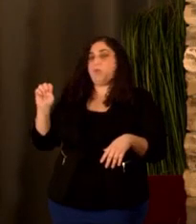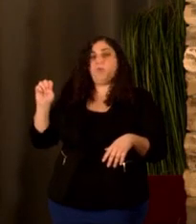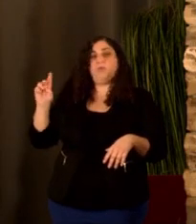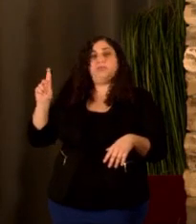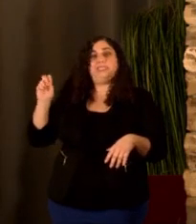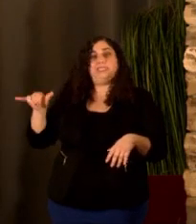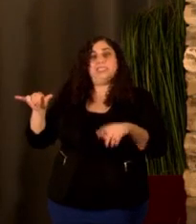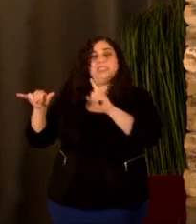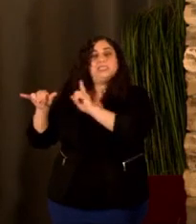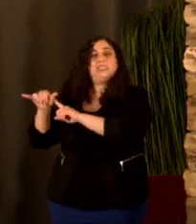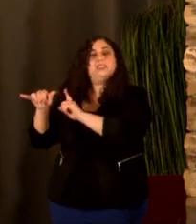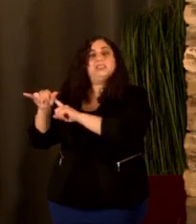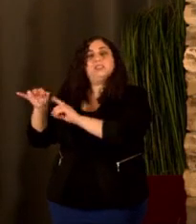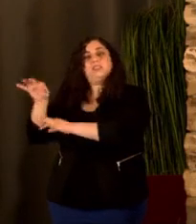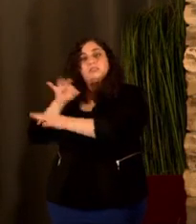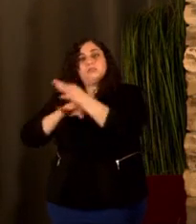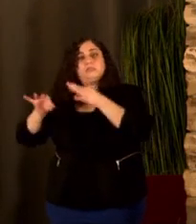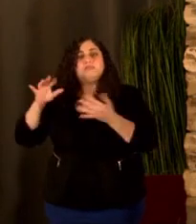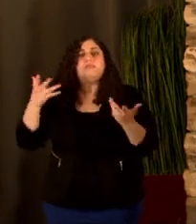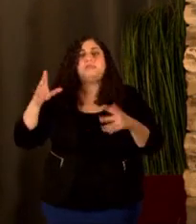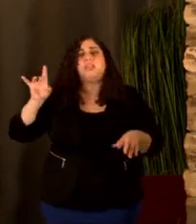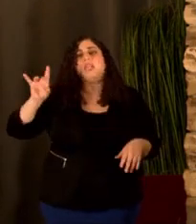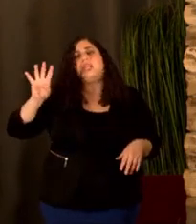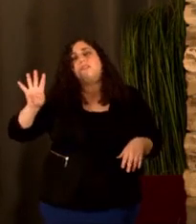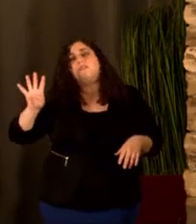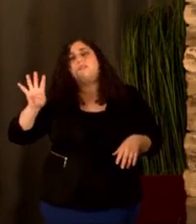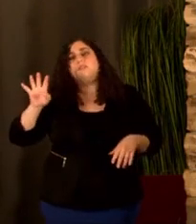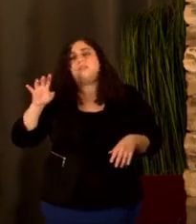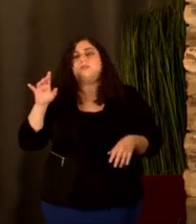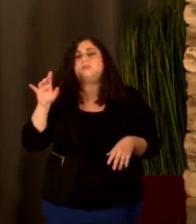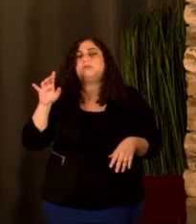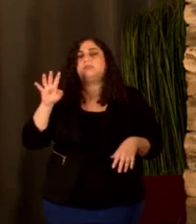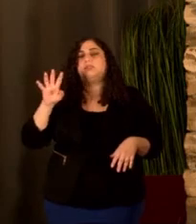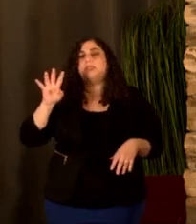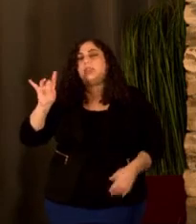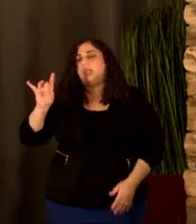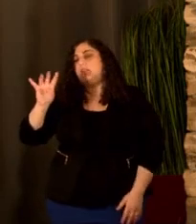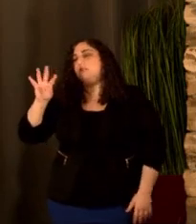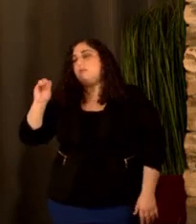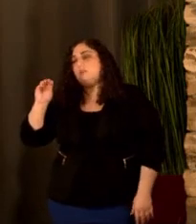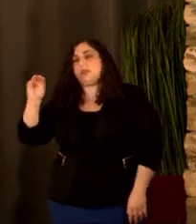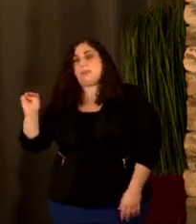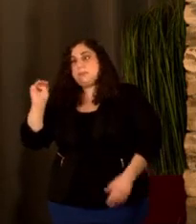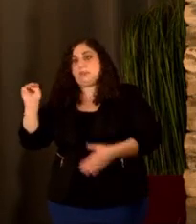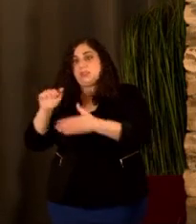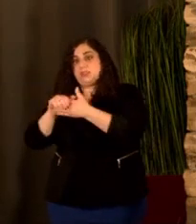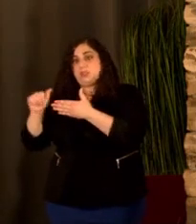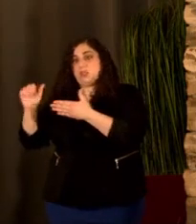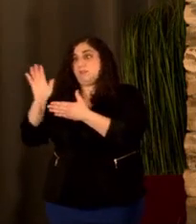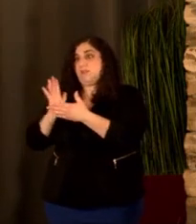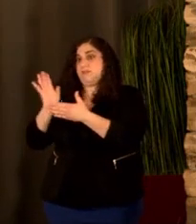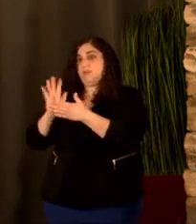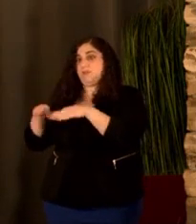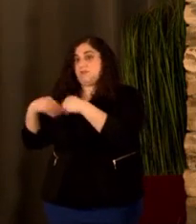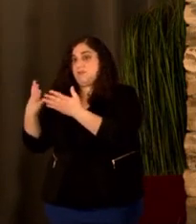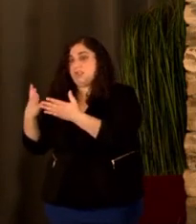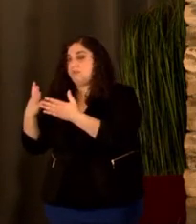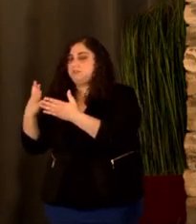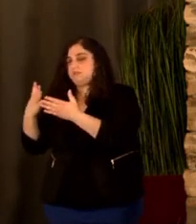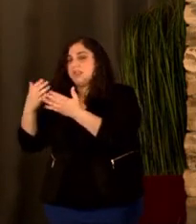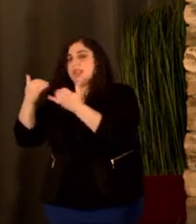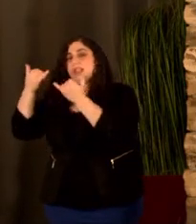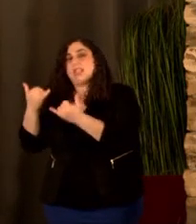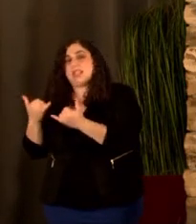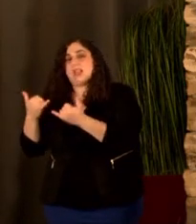that $840+ million that we provided or supported in terms of budget last year, we're looking to